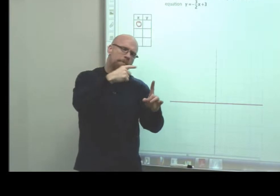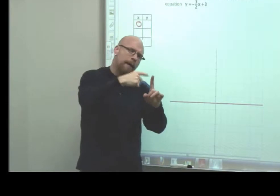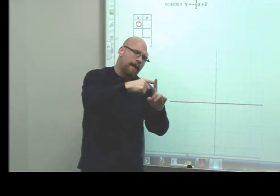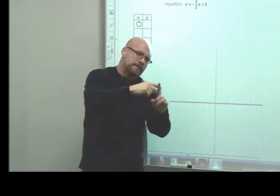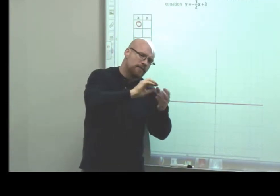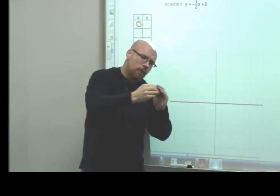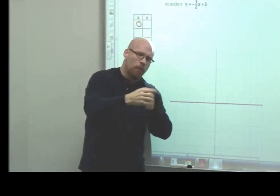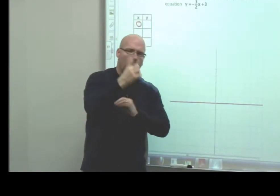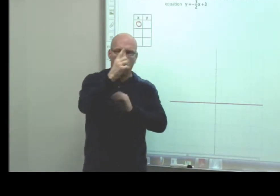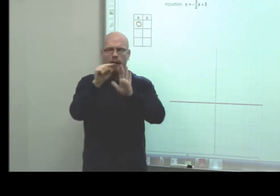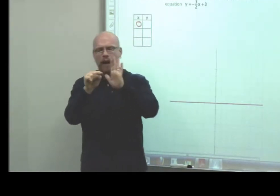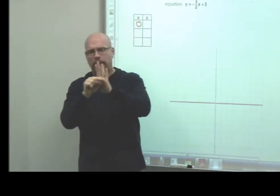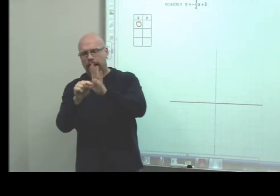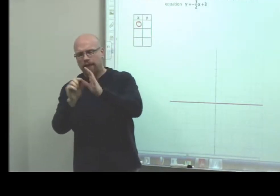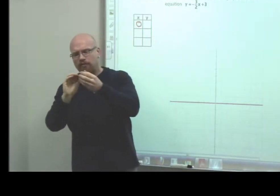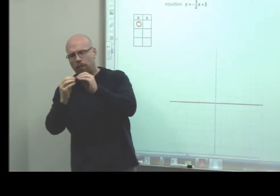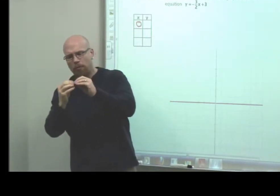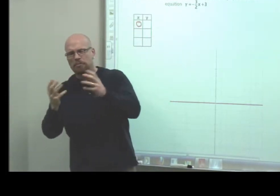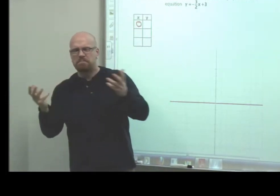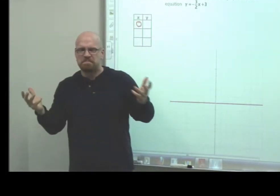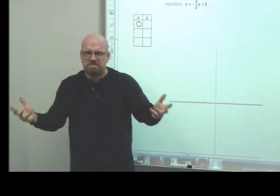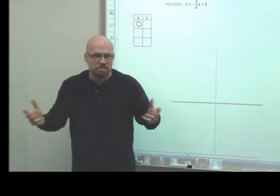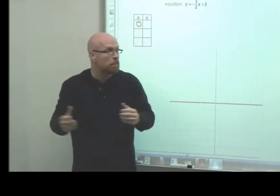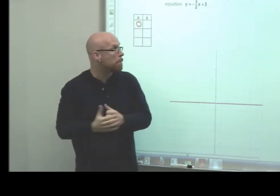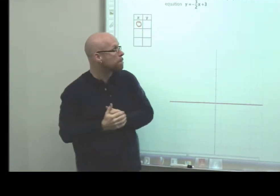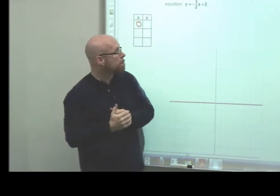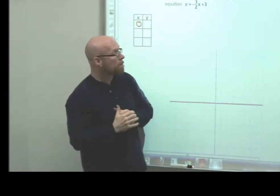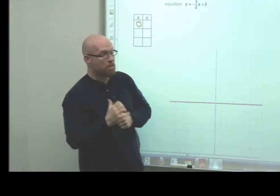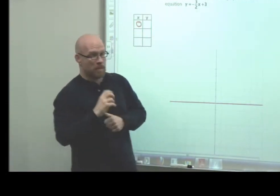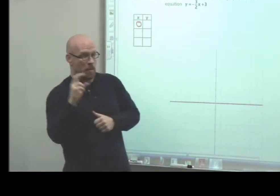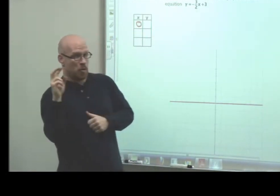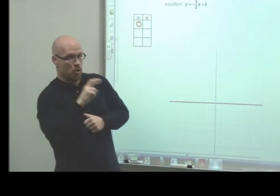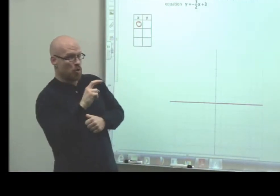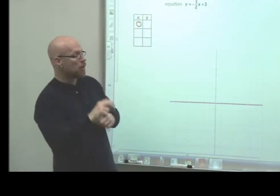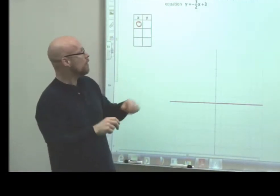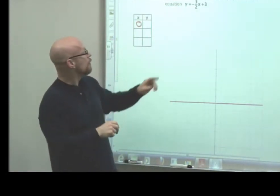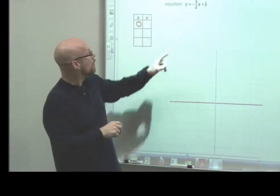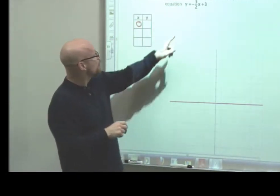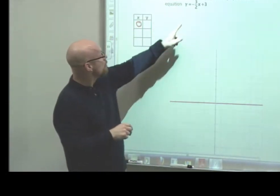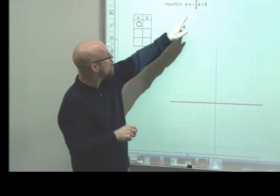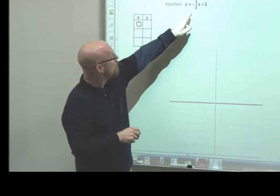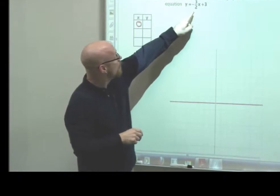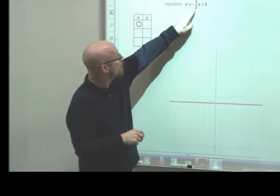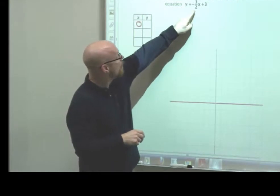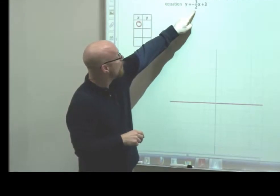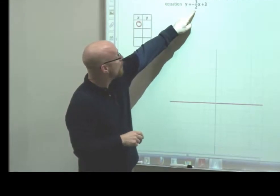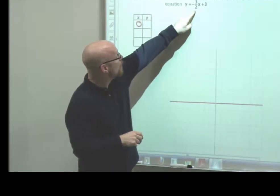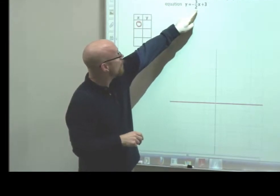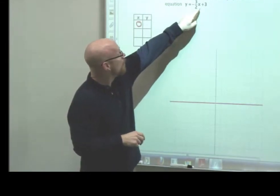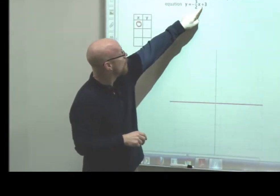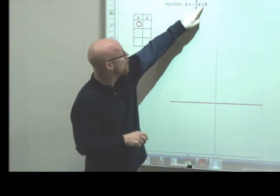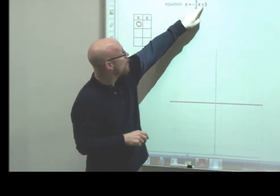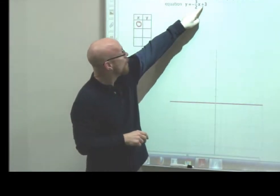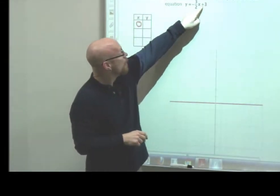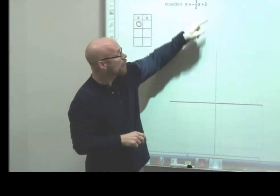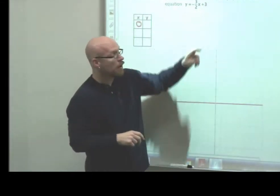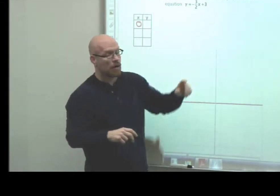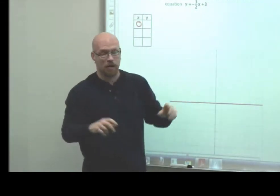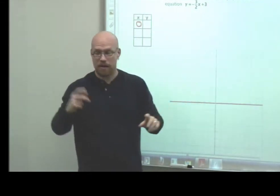And I'll pick two other values, a positive number and a negative number, not necessarily the same number. As I see